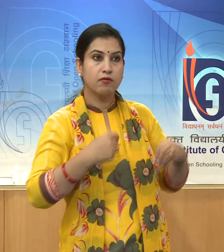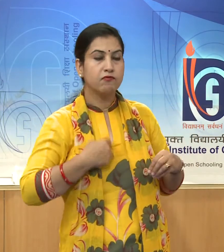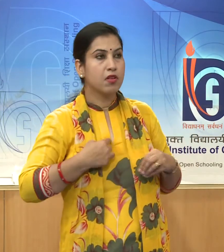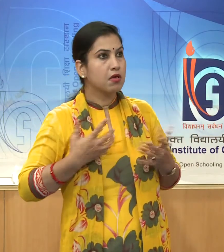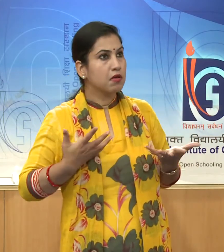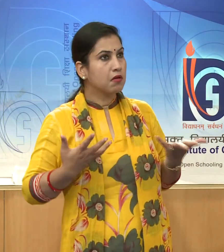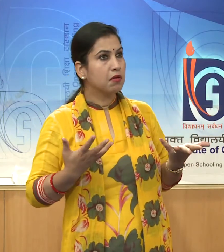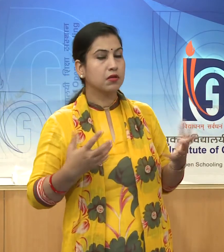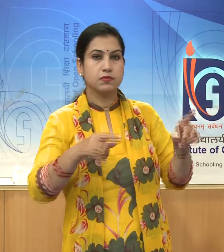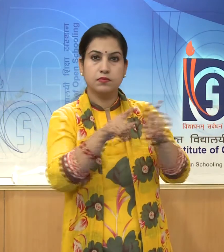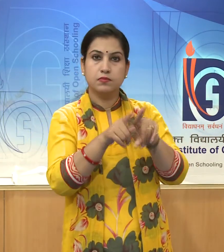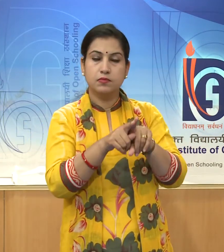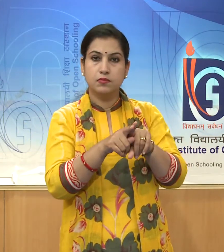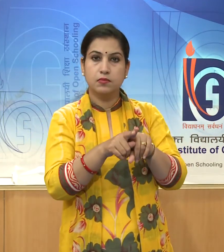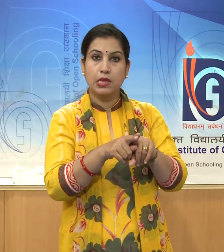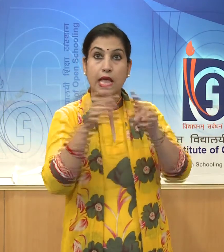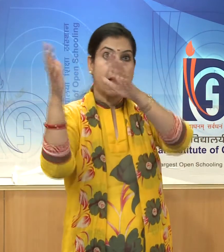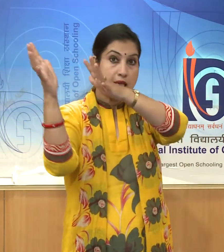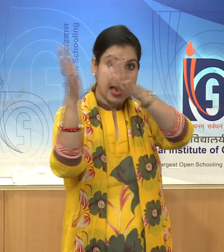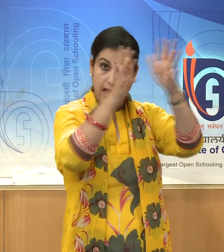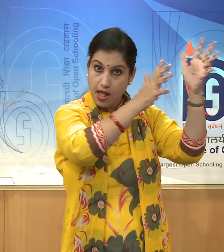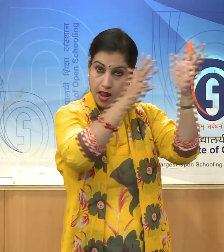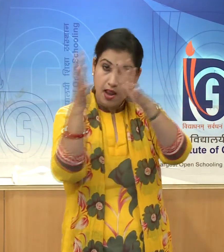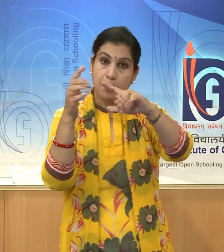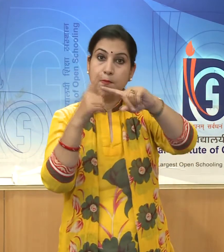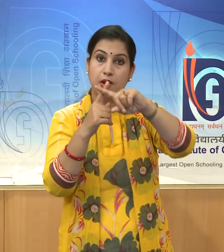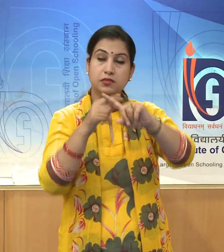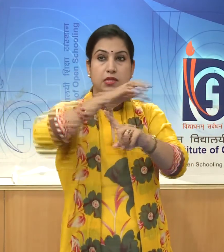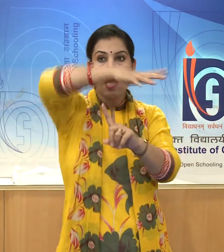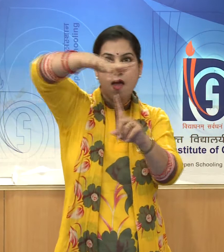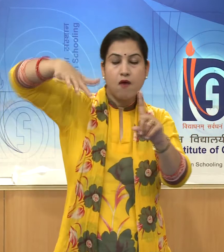feeling of air and space.